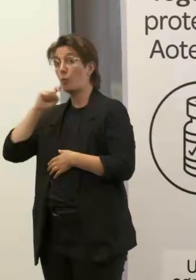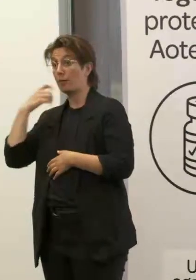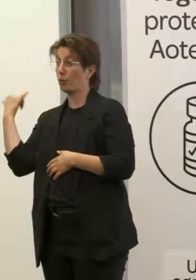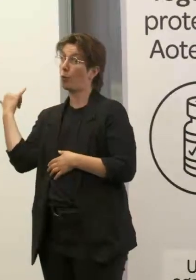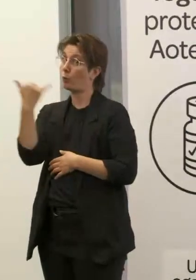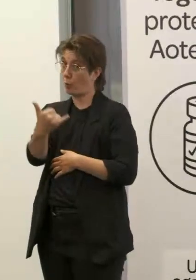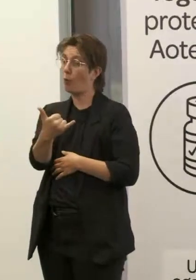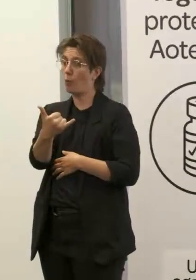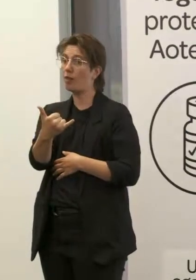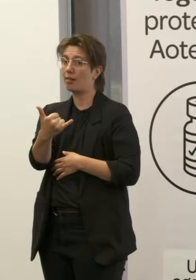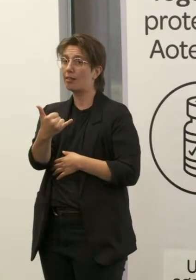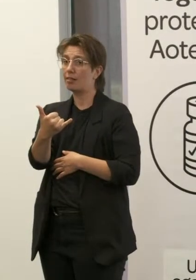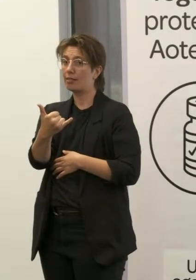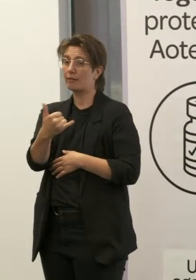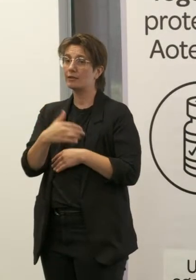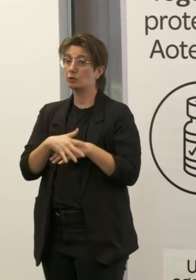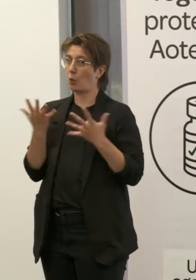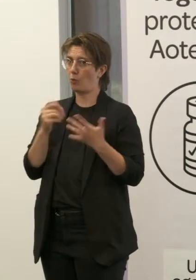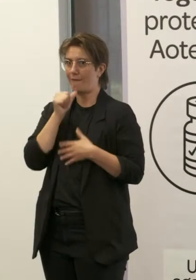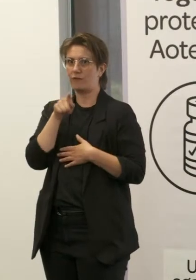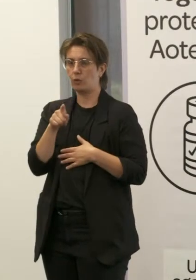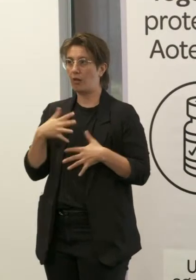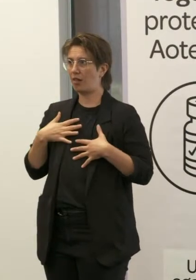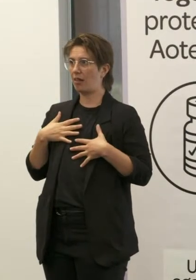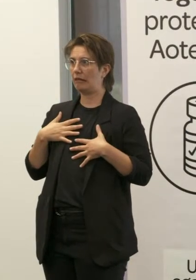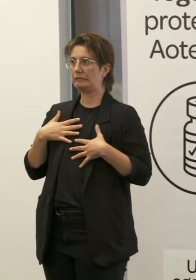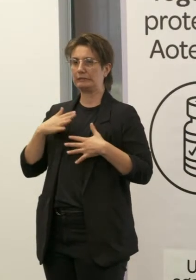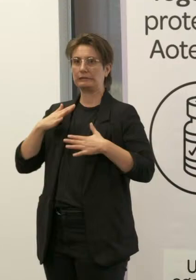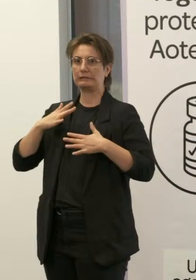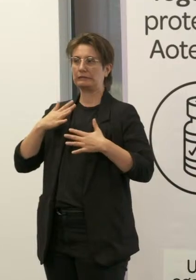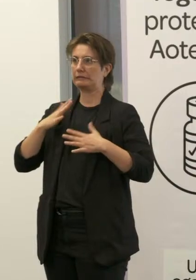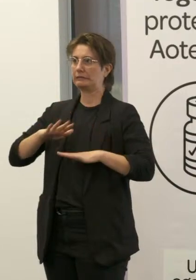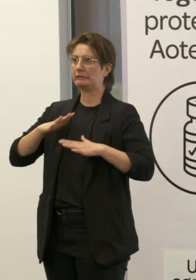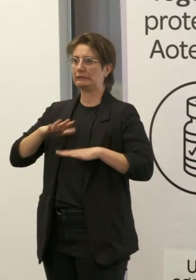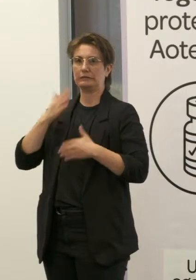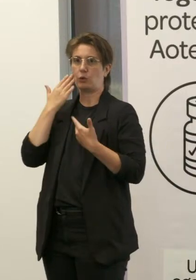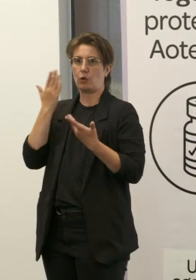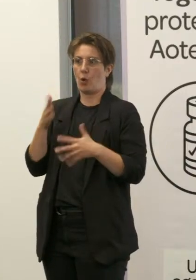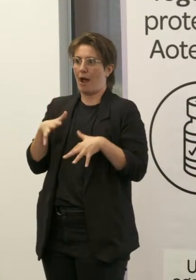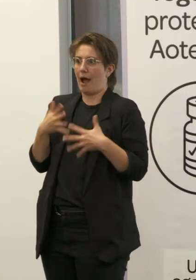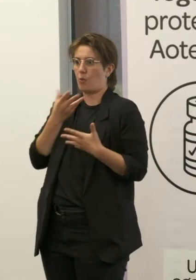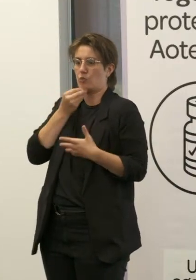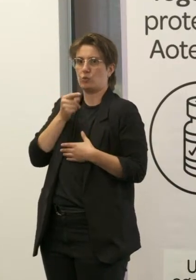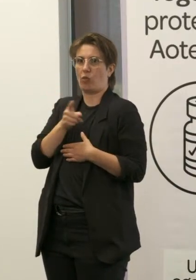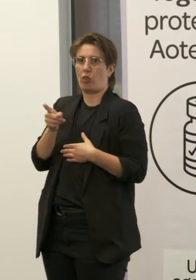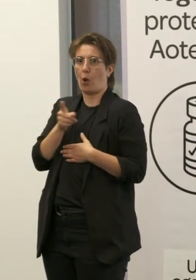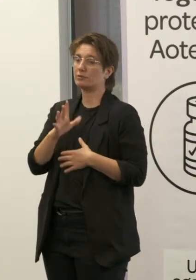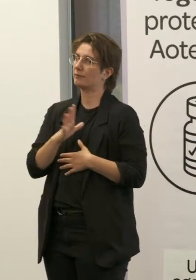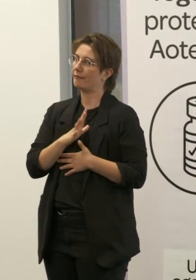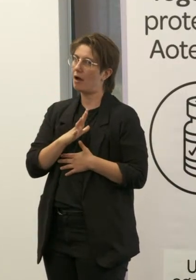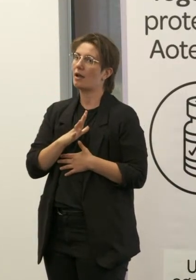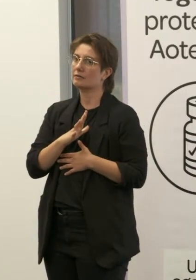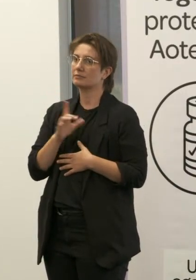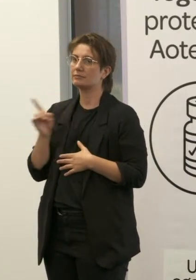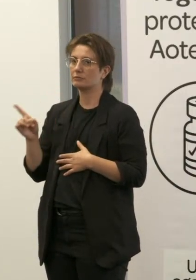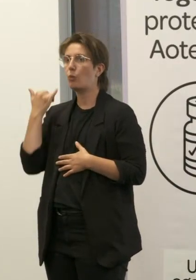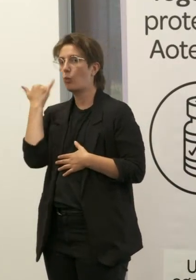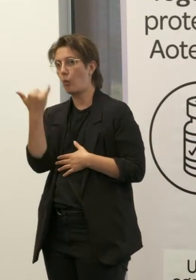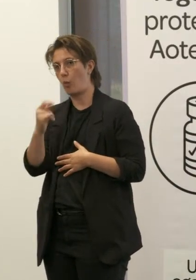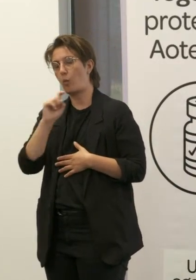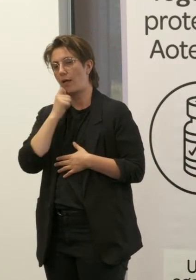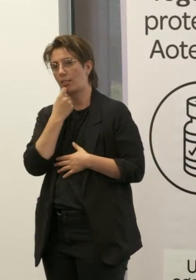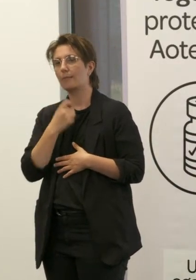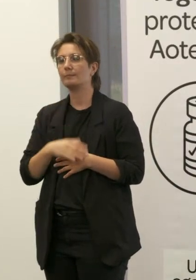it will be there for those who need to. I've talked about the isolation periods for cases and contacts, and specifically for